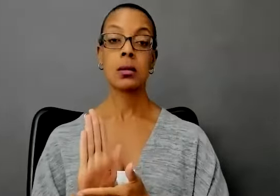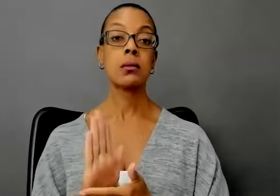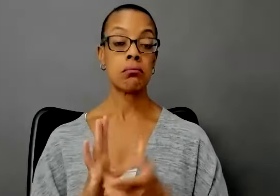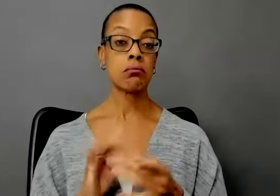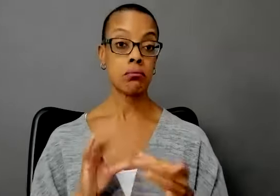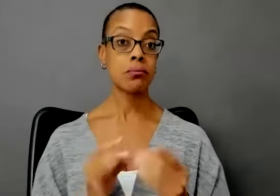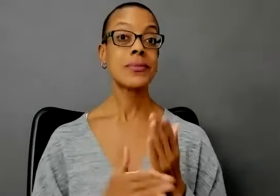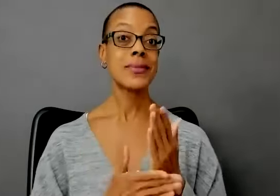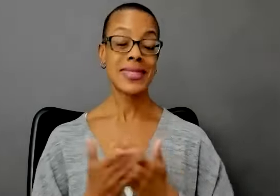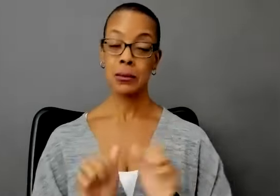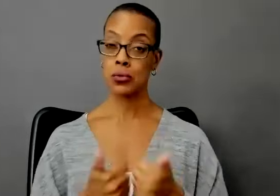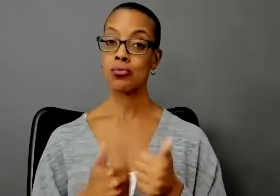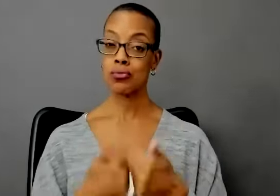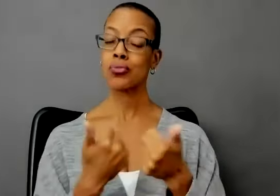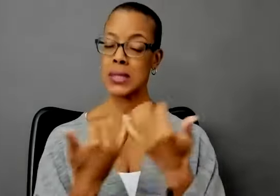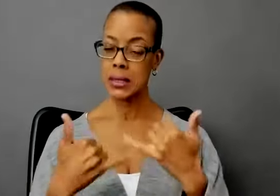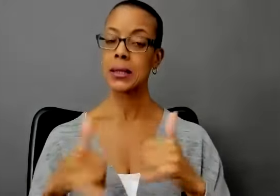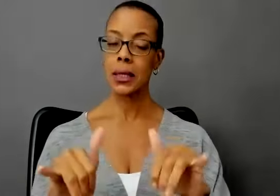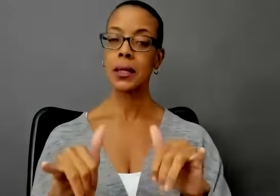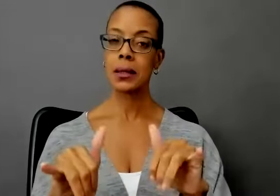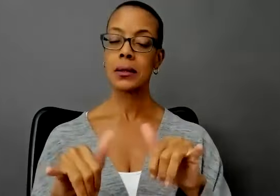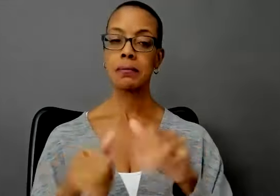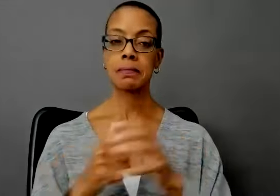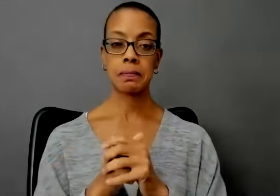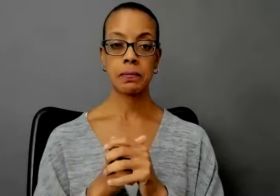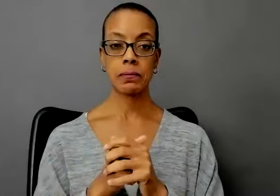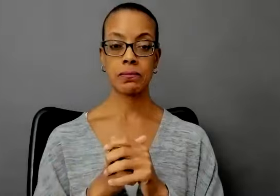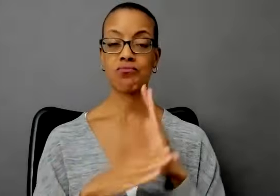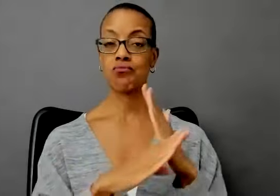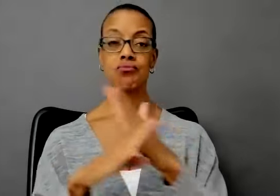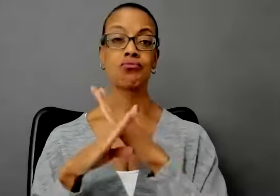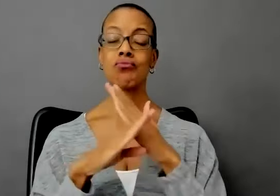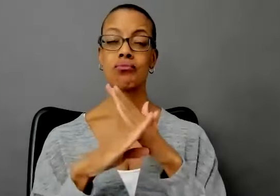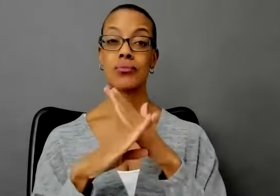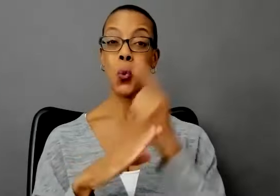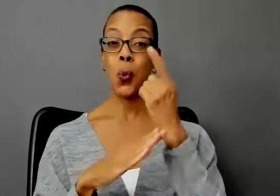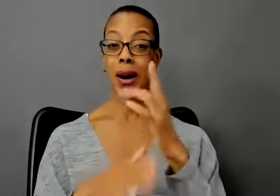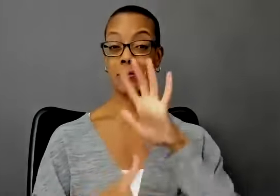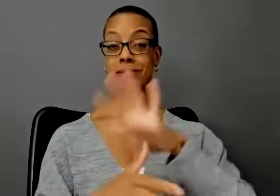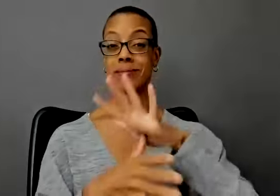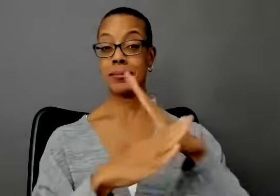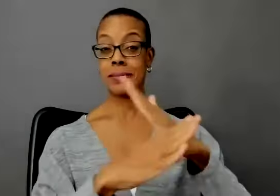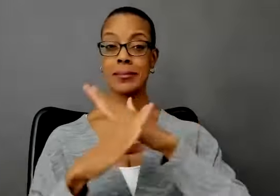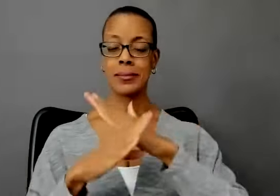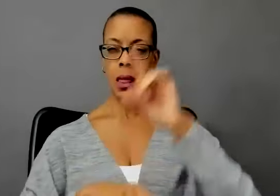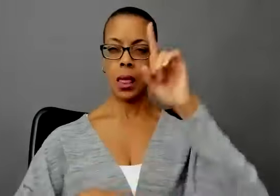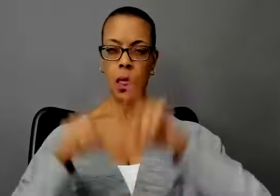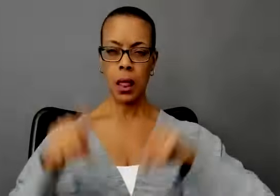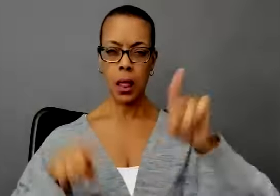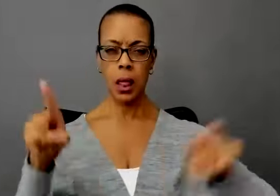several challenges that remain. And one of the primary challenges we face is a variation in how publication ban laws are applied across